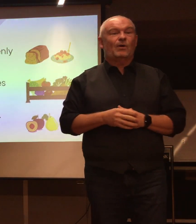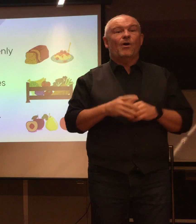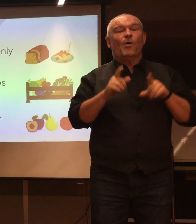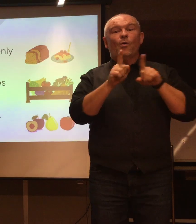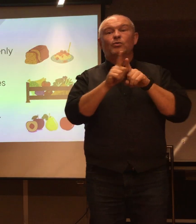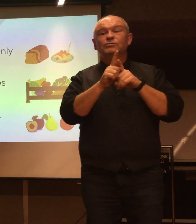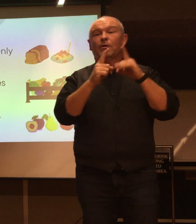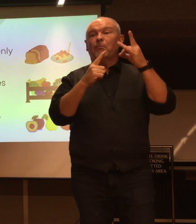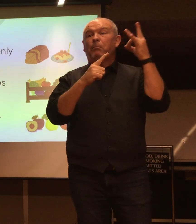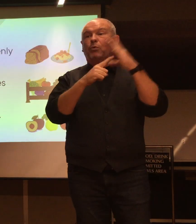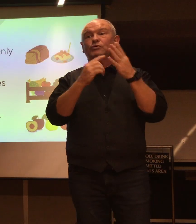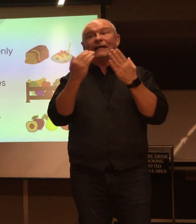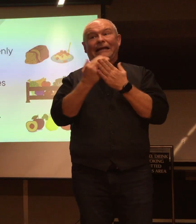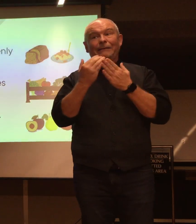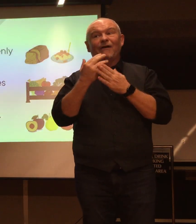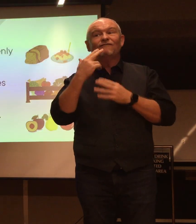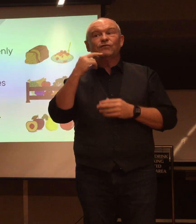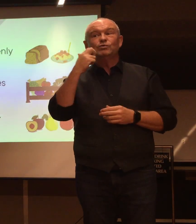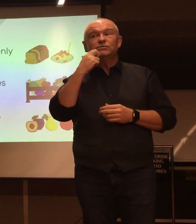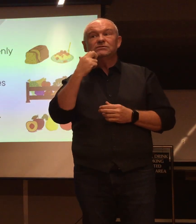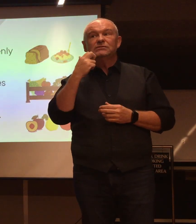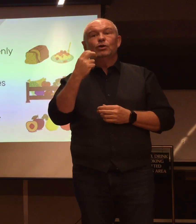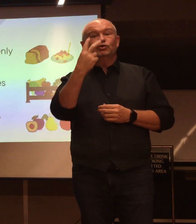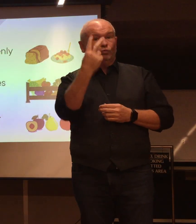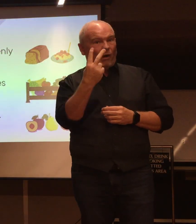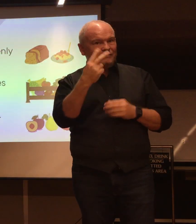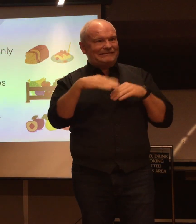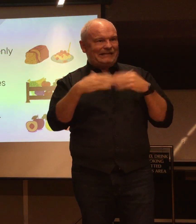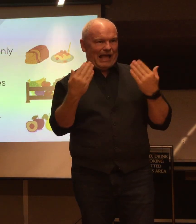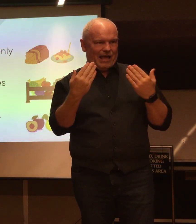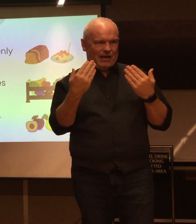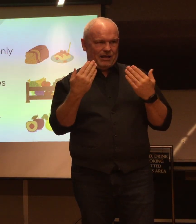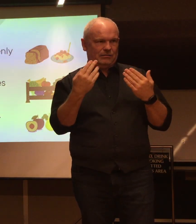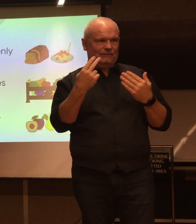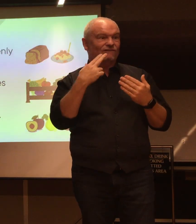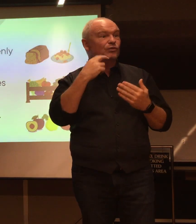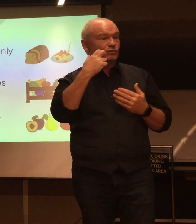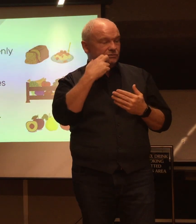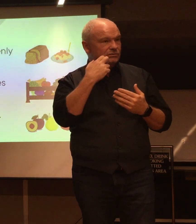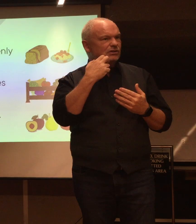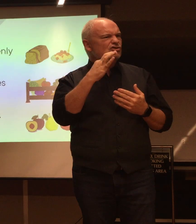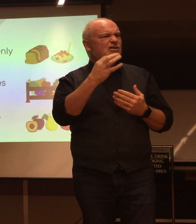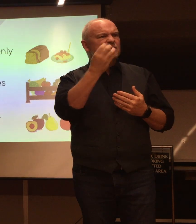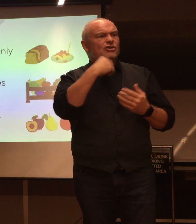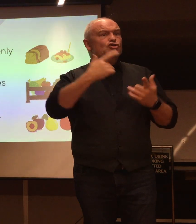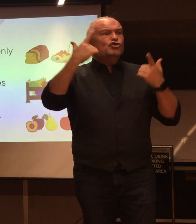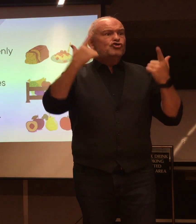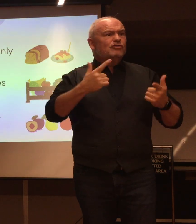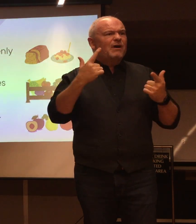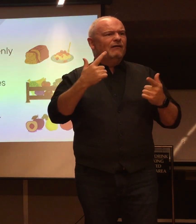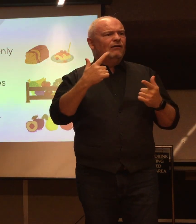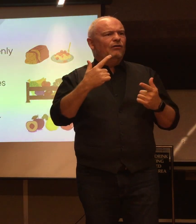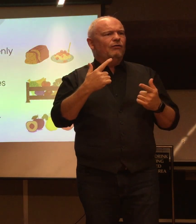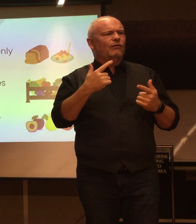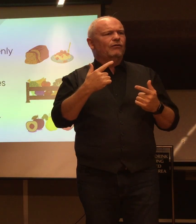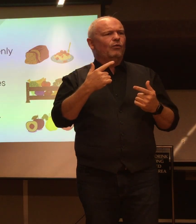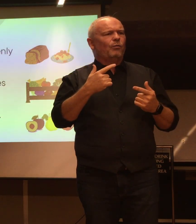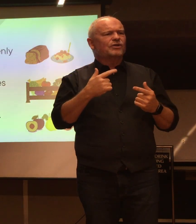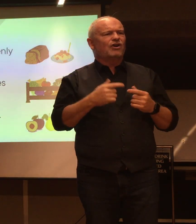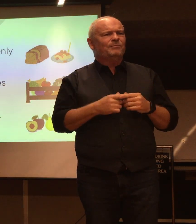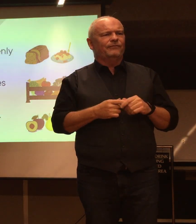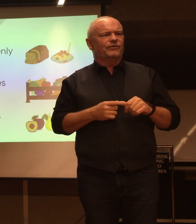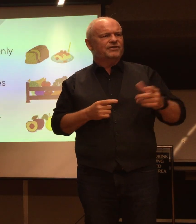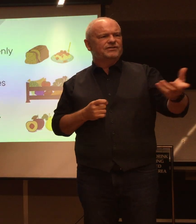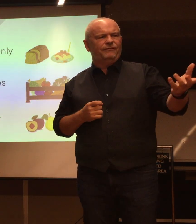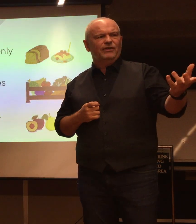Also important to keep up the fruit. So 2 serves of fruit a day. Try not to eat too much fruit. Well,